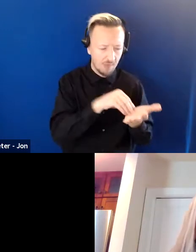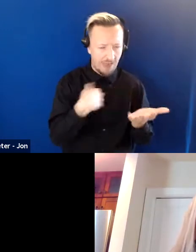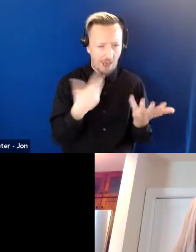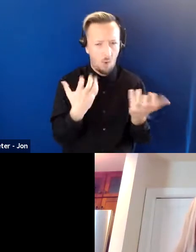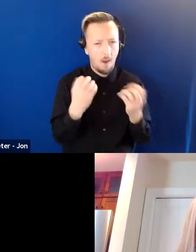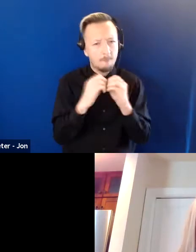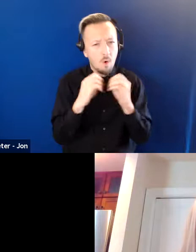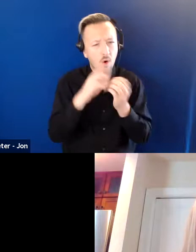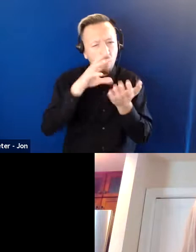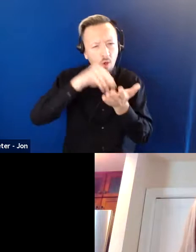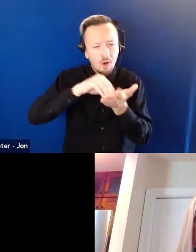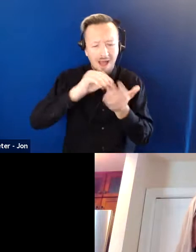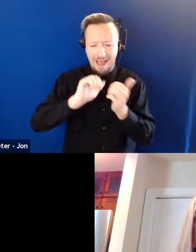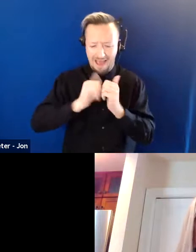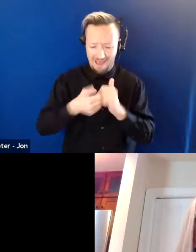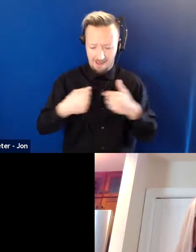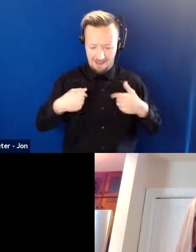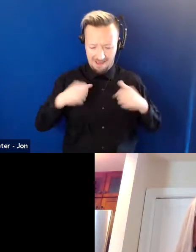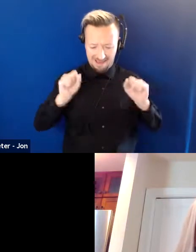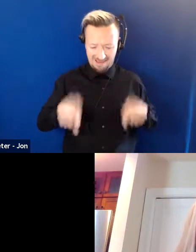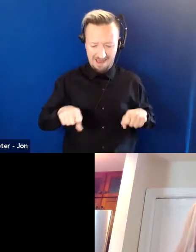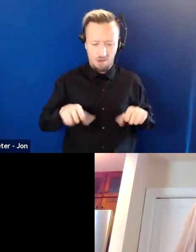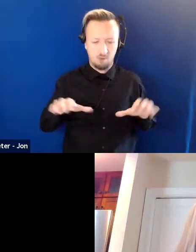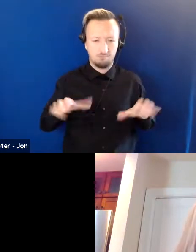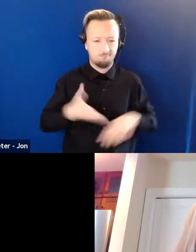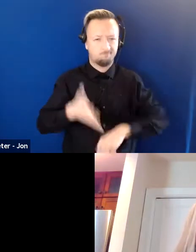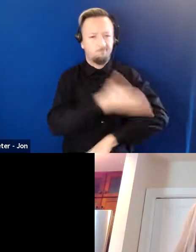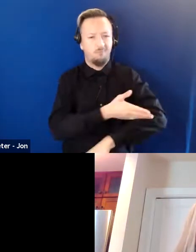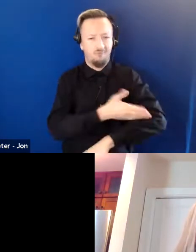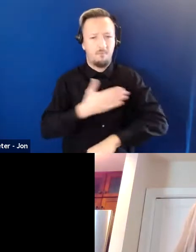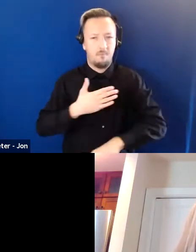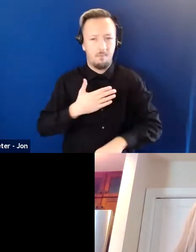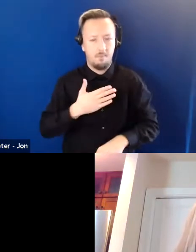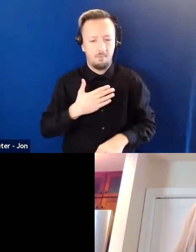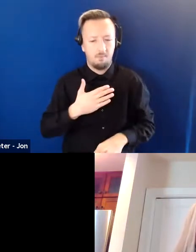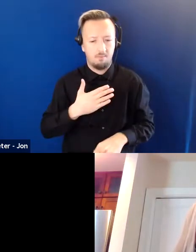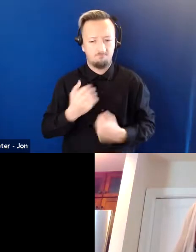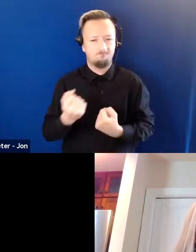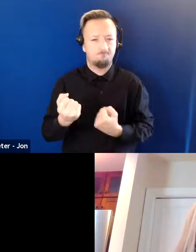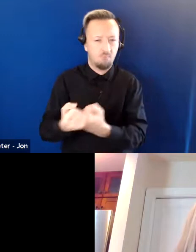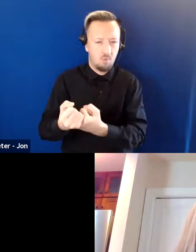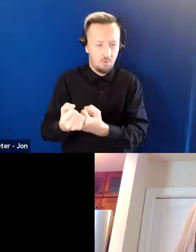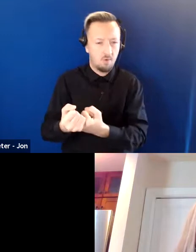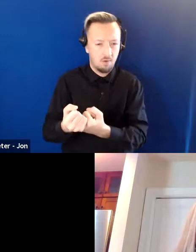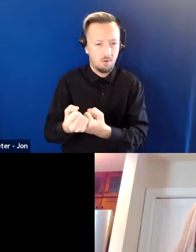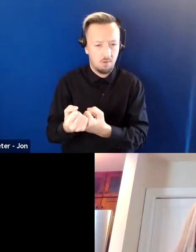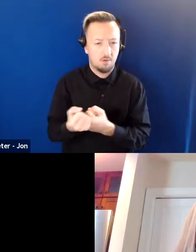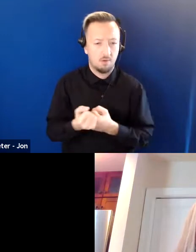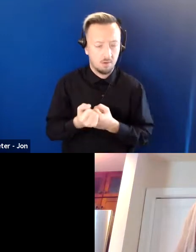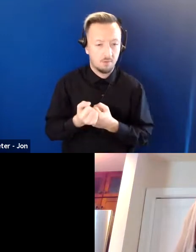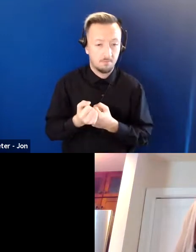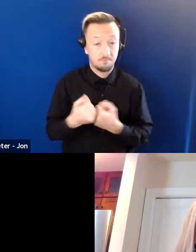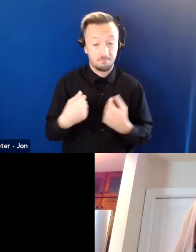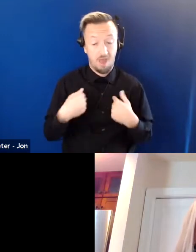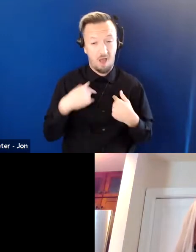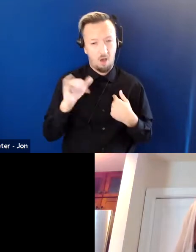learn more about how I can be a better white ally. That means that I